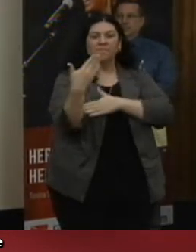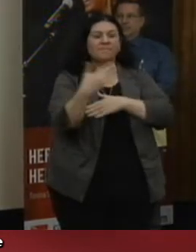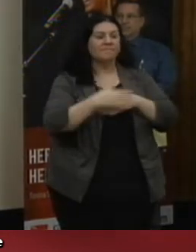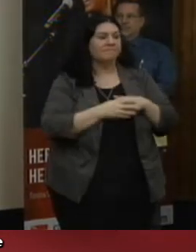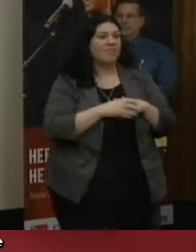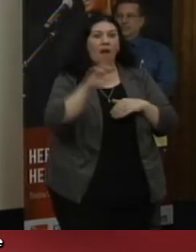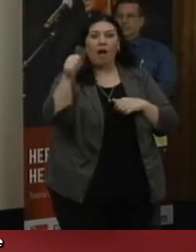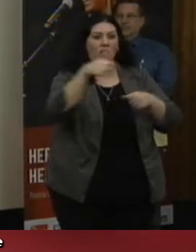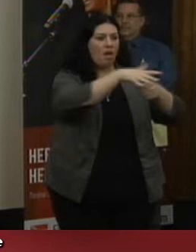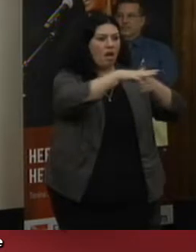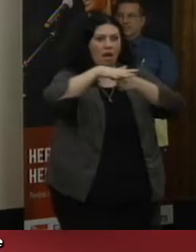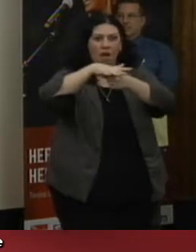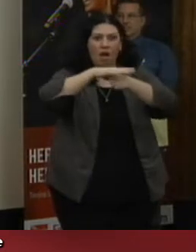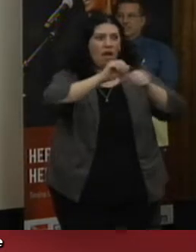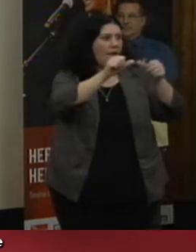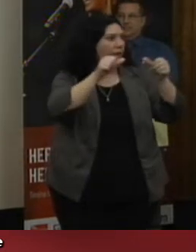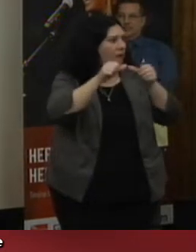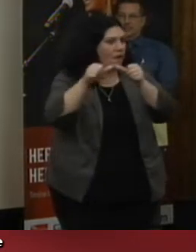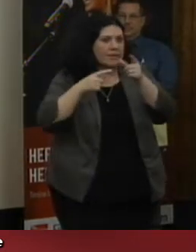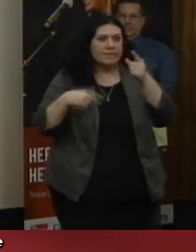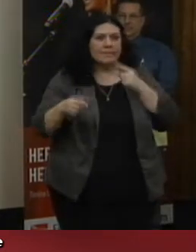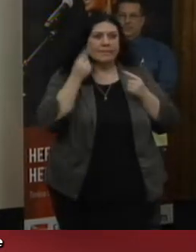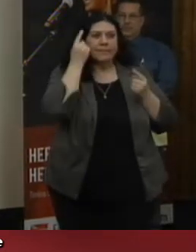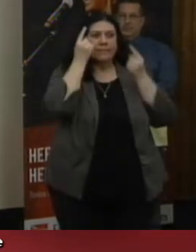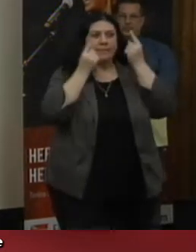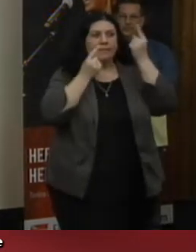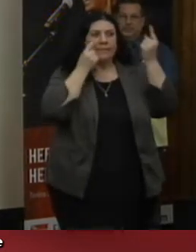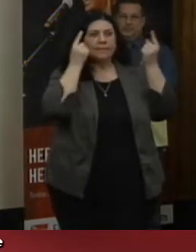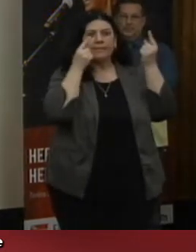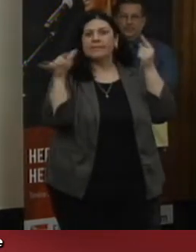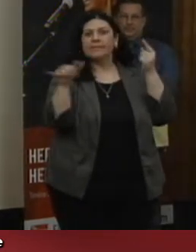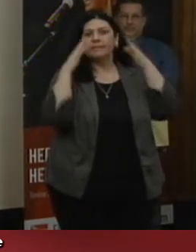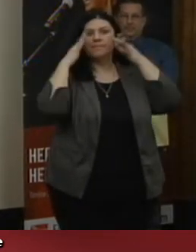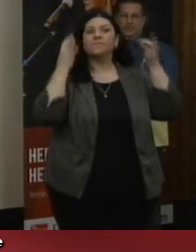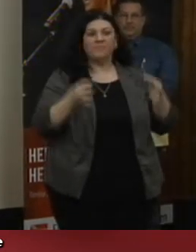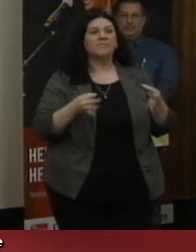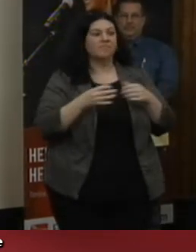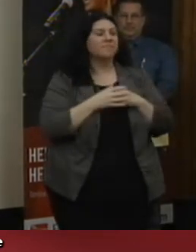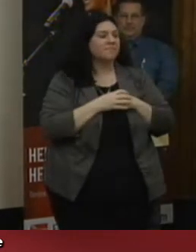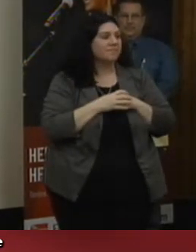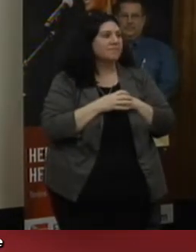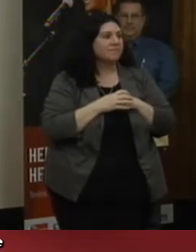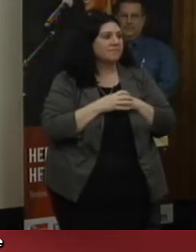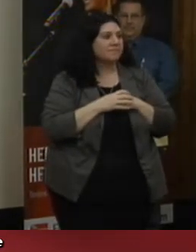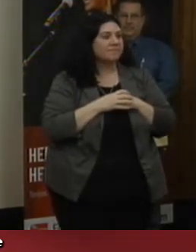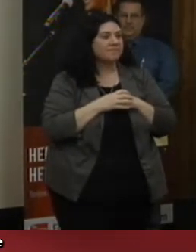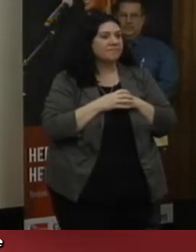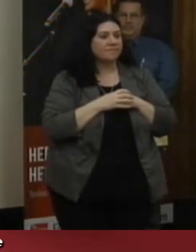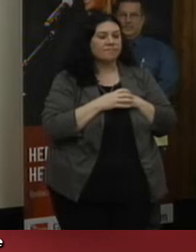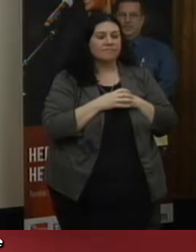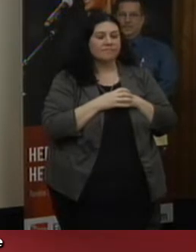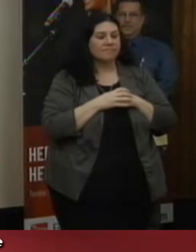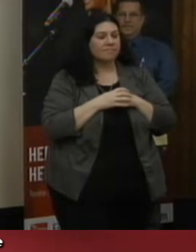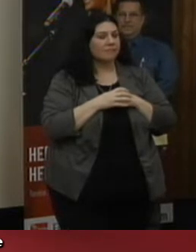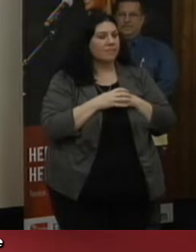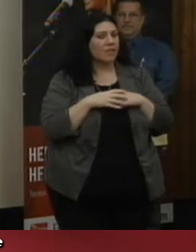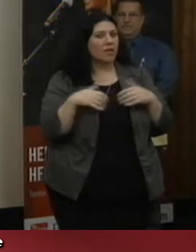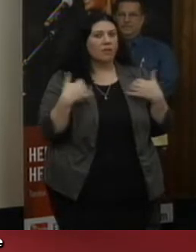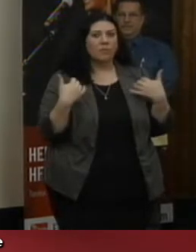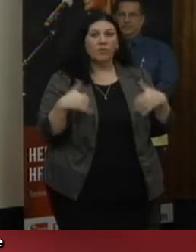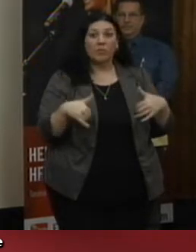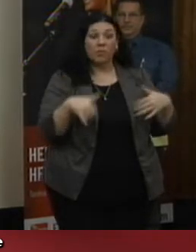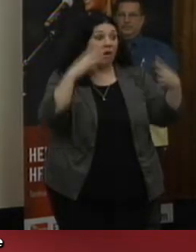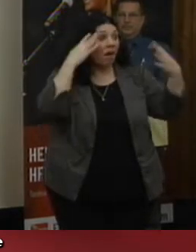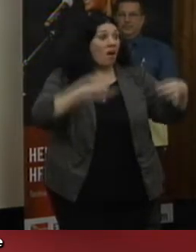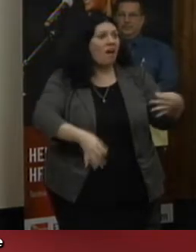other regional leaders are considering this decision. It was an extremely